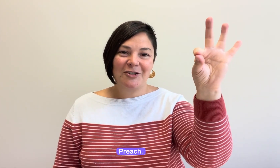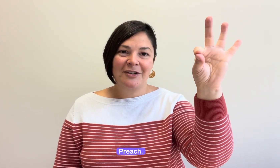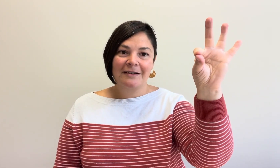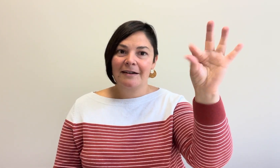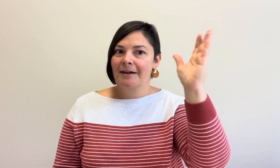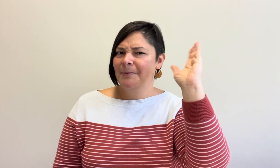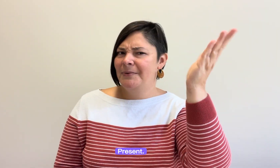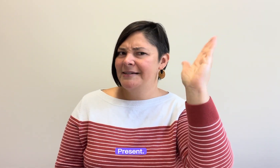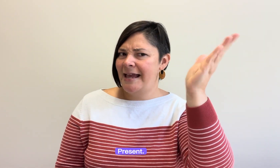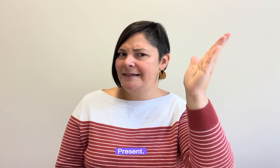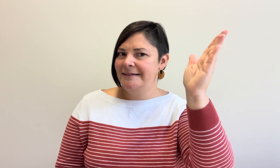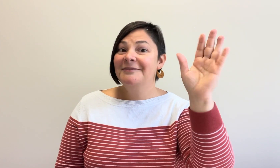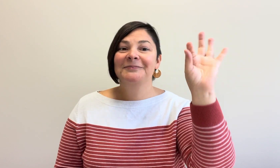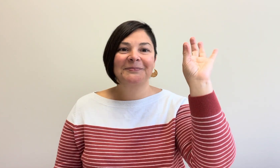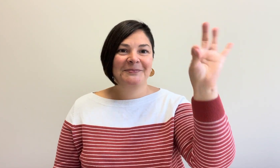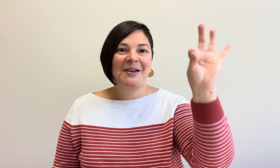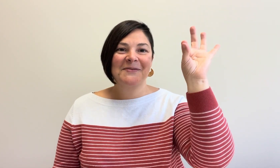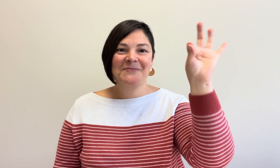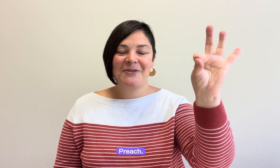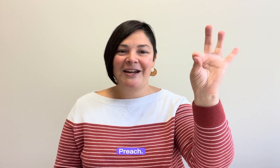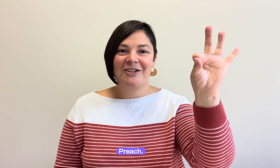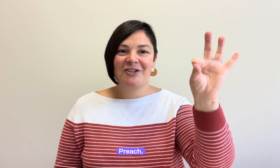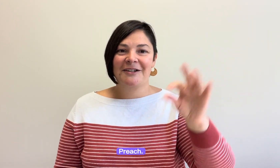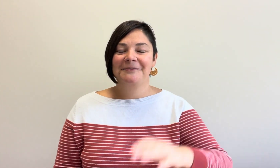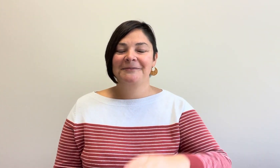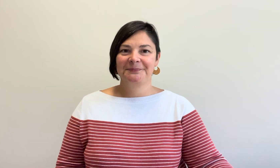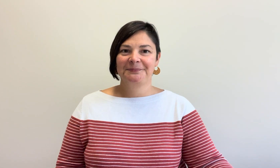Preach. Present. Preach.